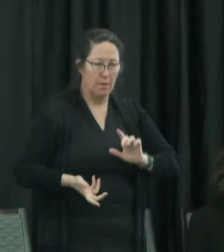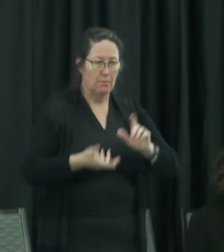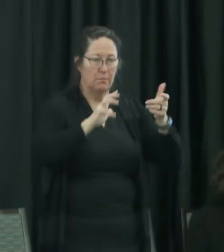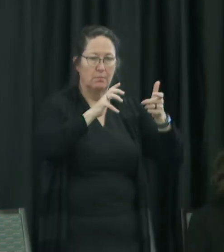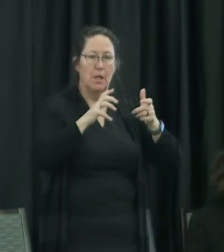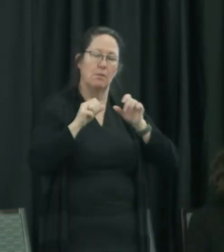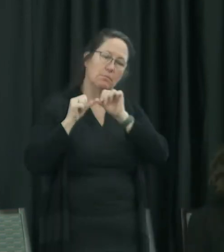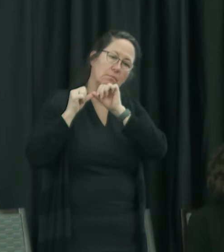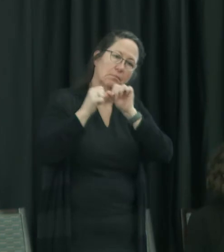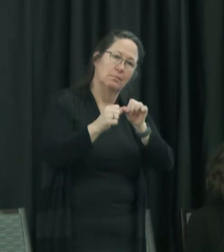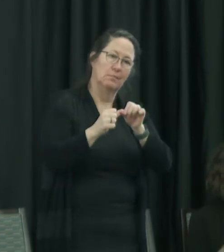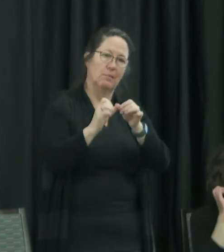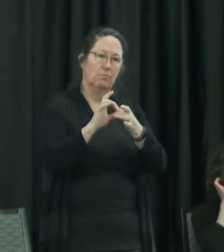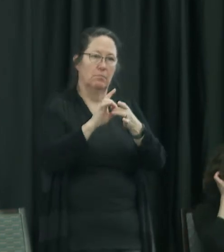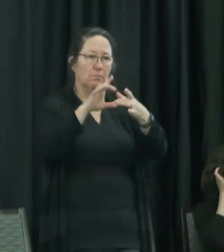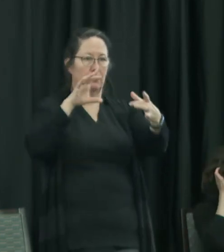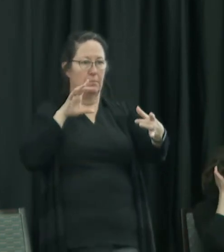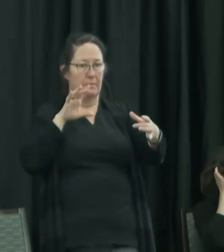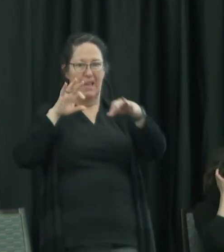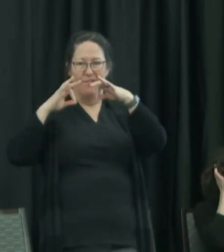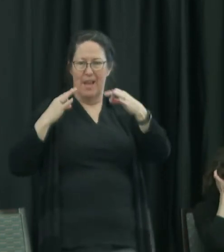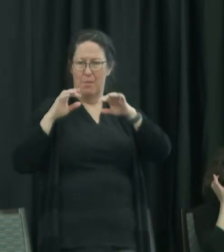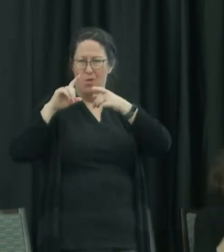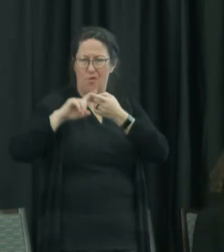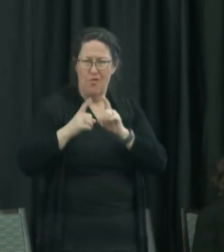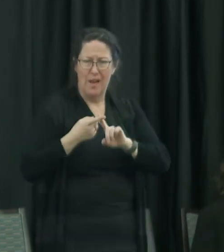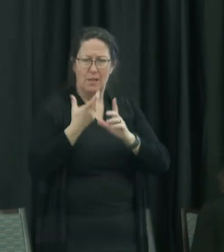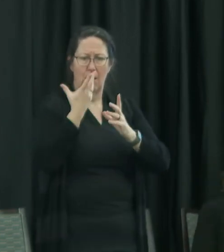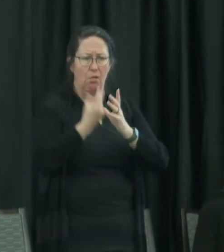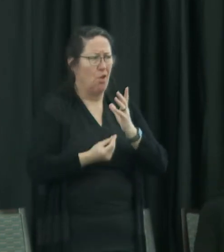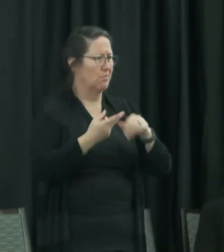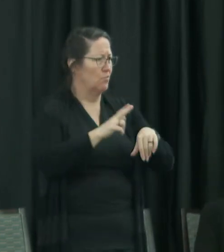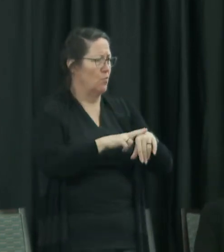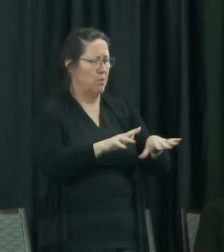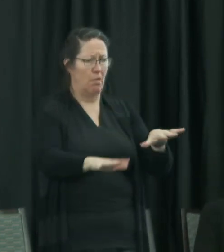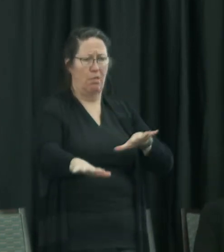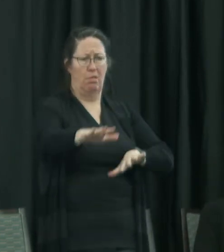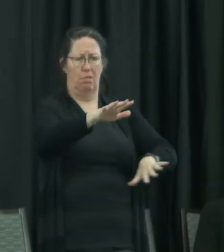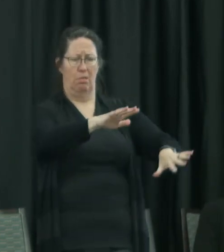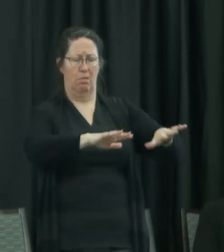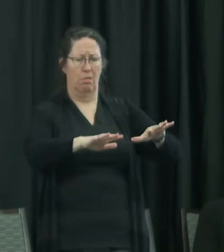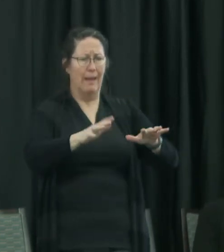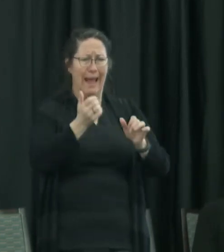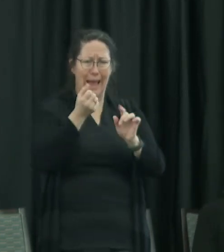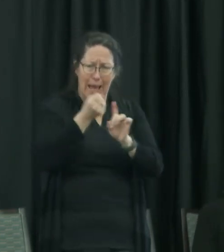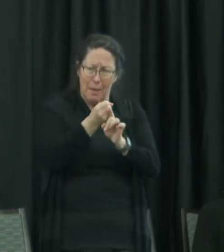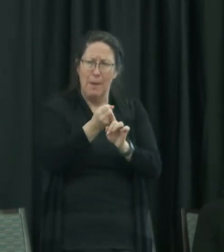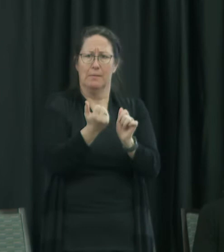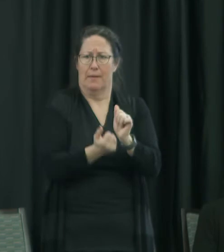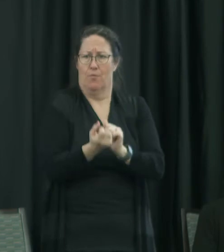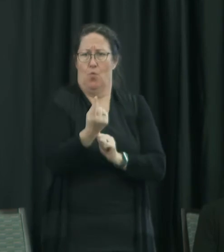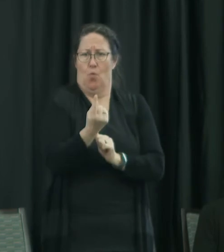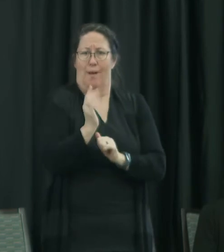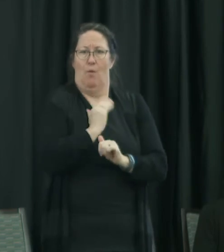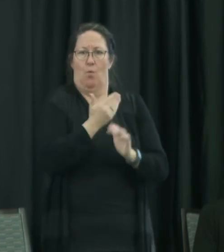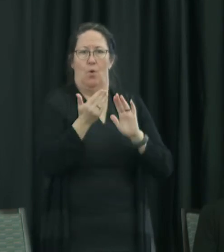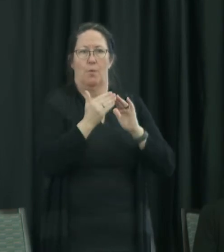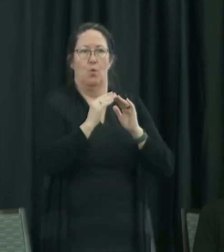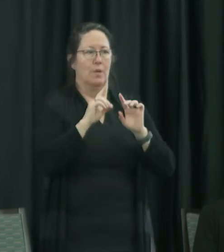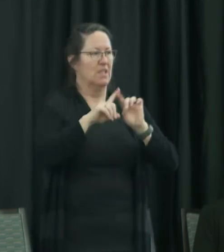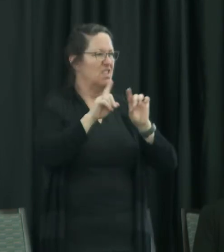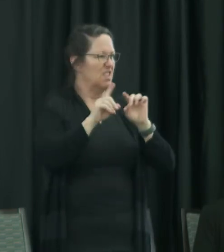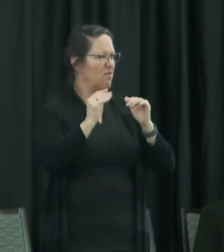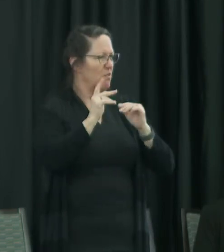and a prolonged disconnect from family and friends, and a loss of normalcy has impacted almost every person in our community